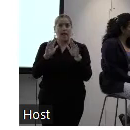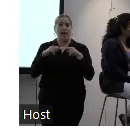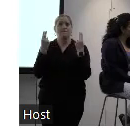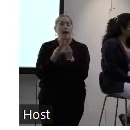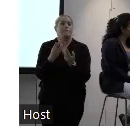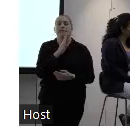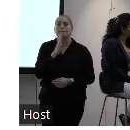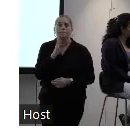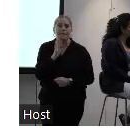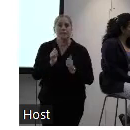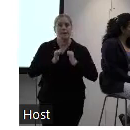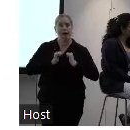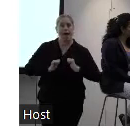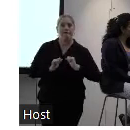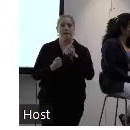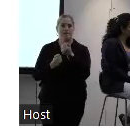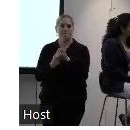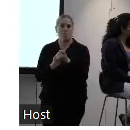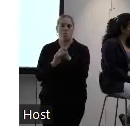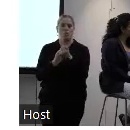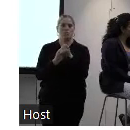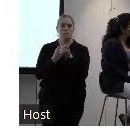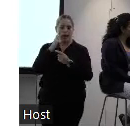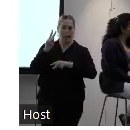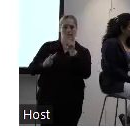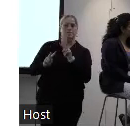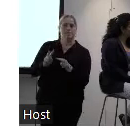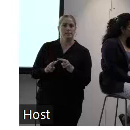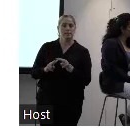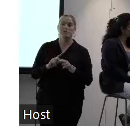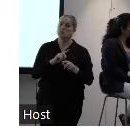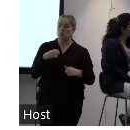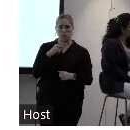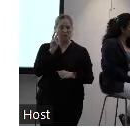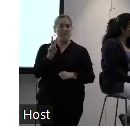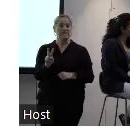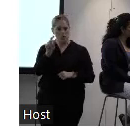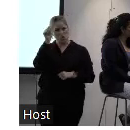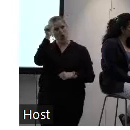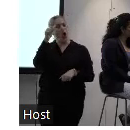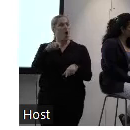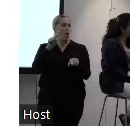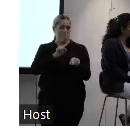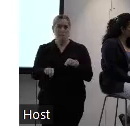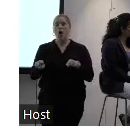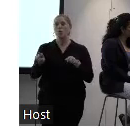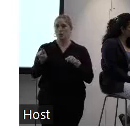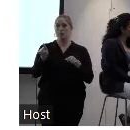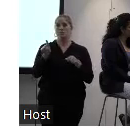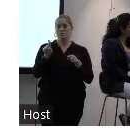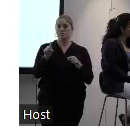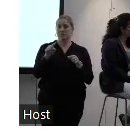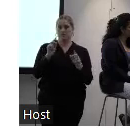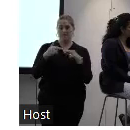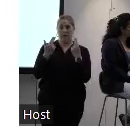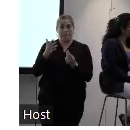supports are one of the sort of most commonly and evidence-based supports for autism. And very few families also had